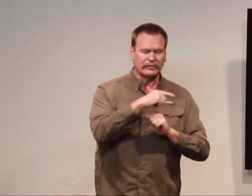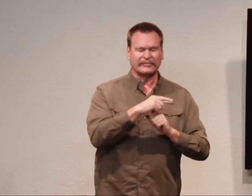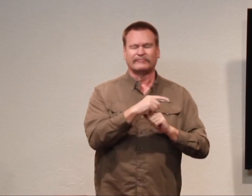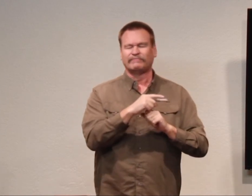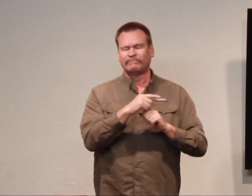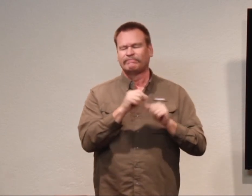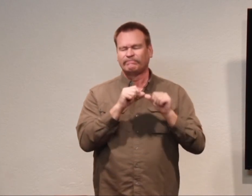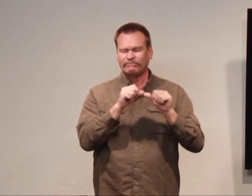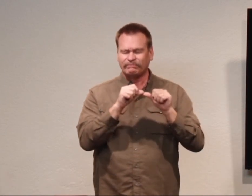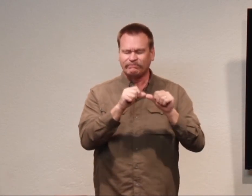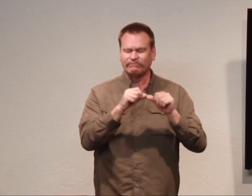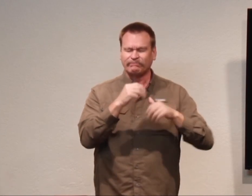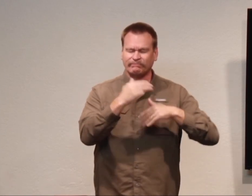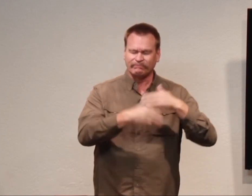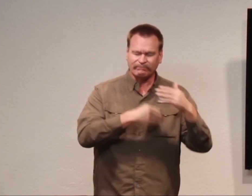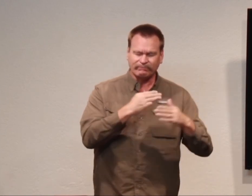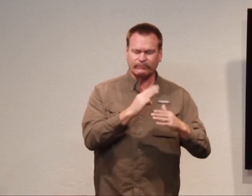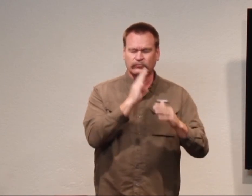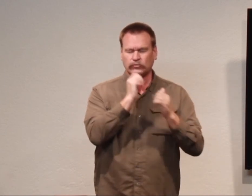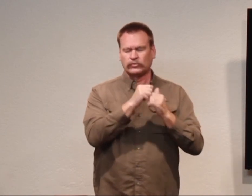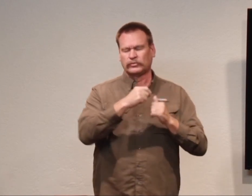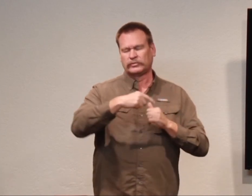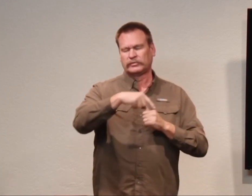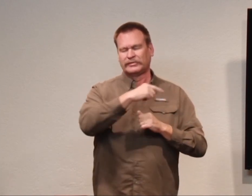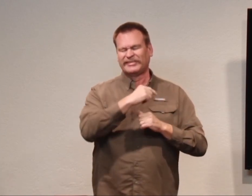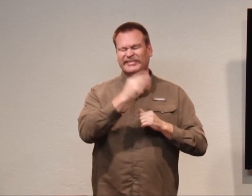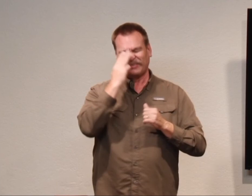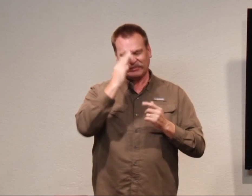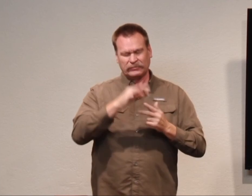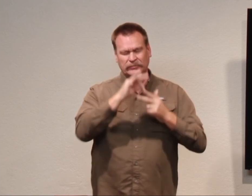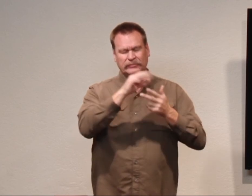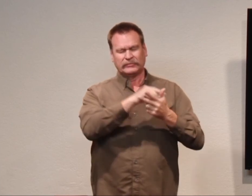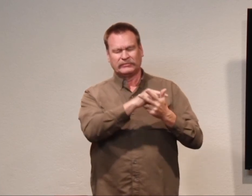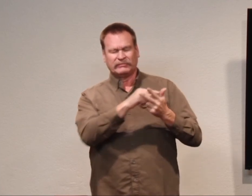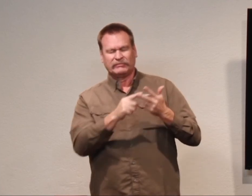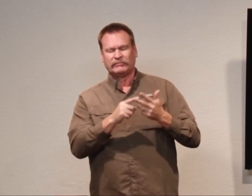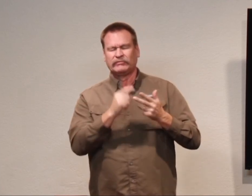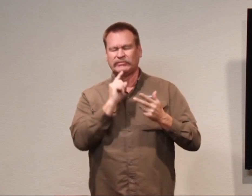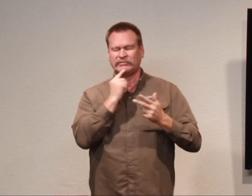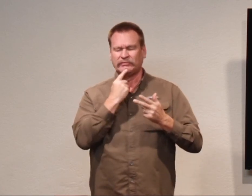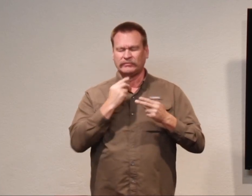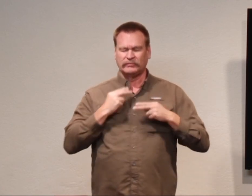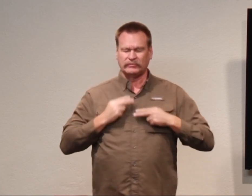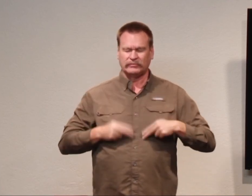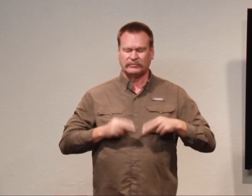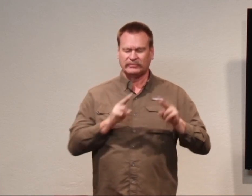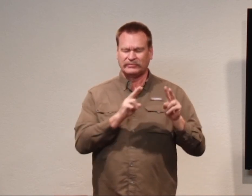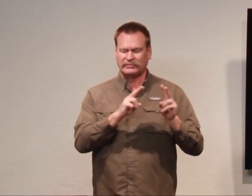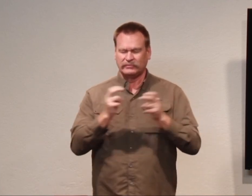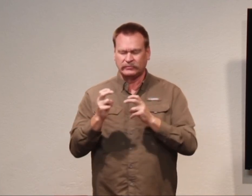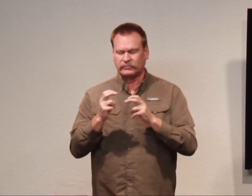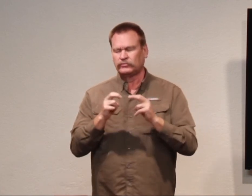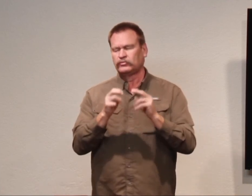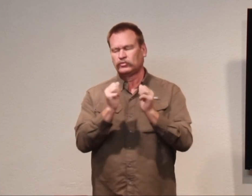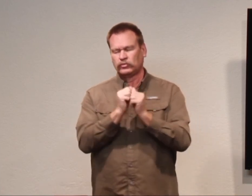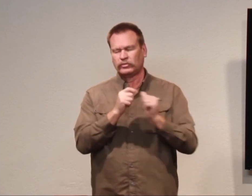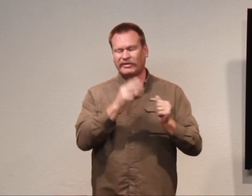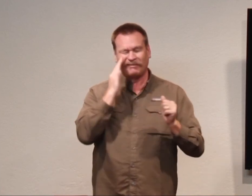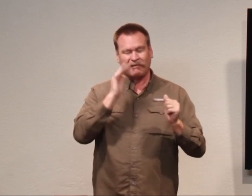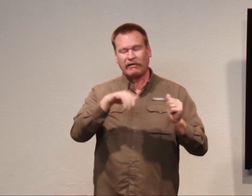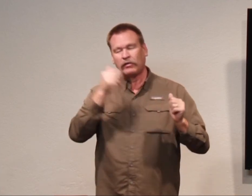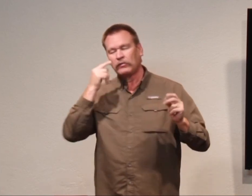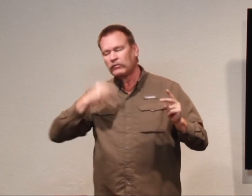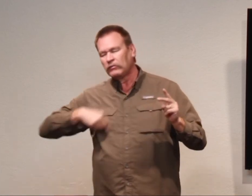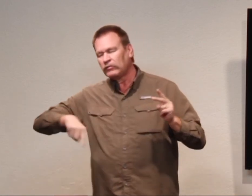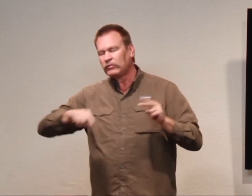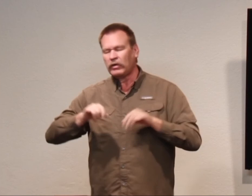Be with the two of them, God. Continue to strengthen them and be with them and bless them. We know that these three members of our